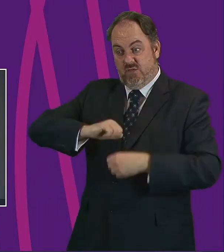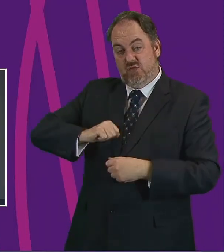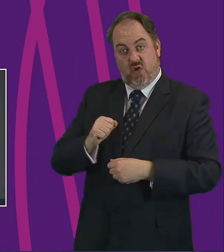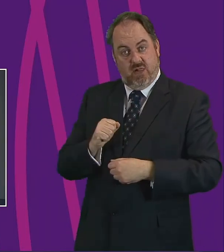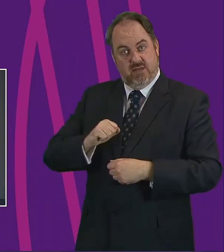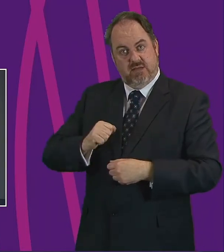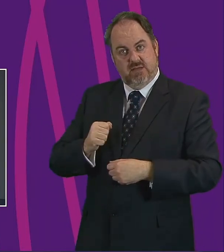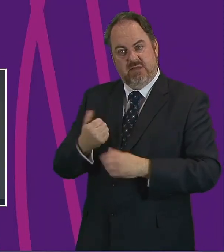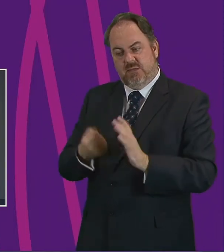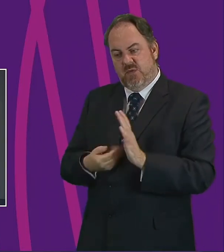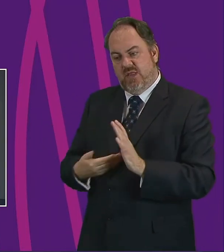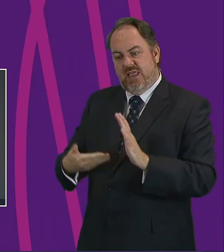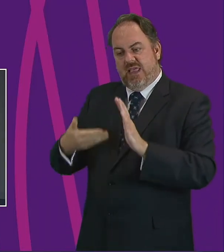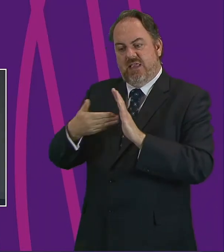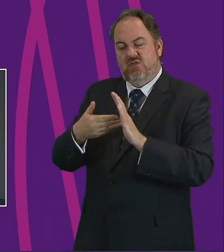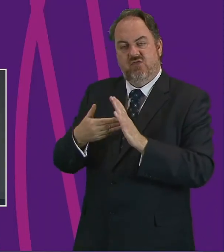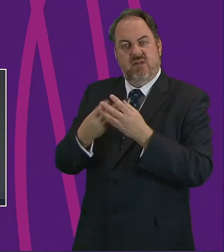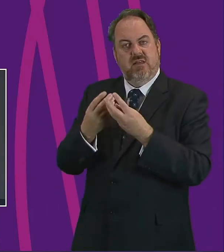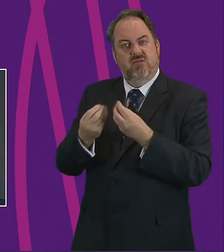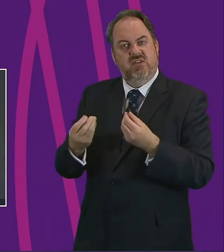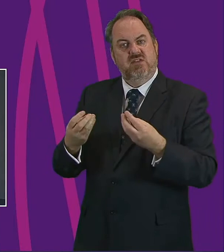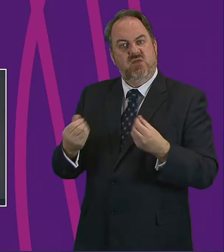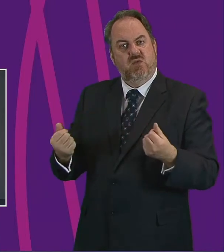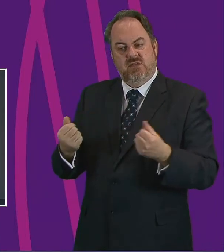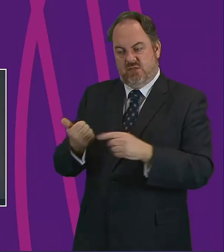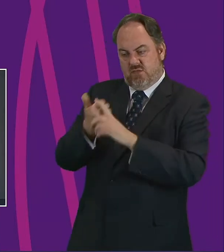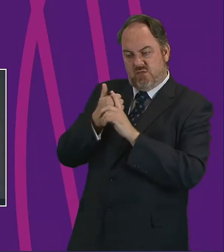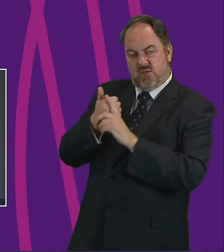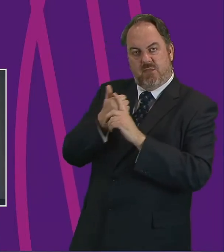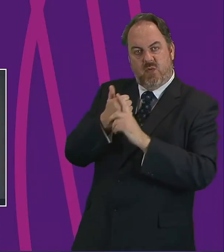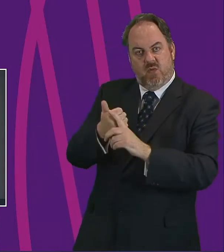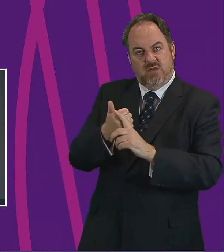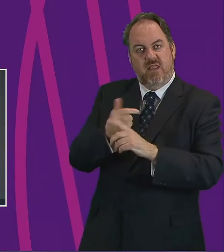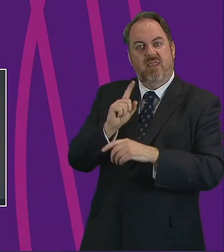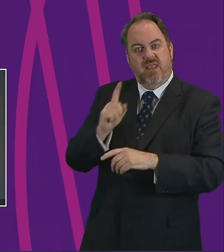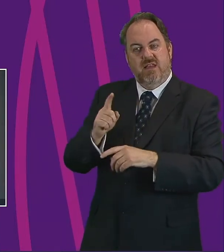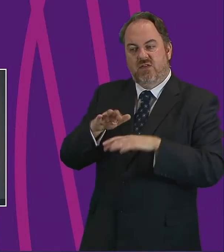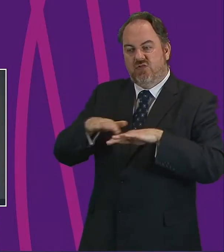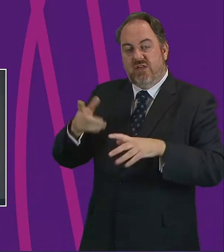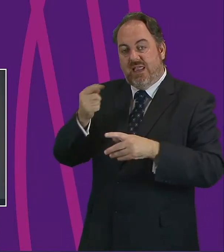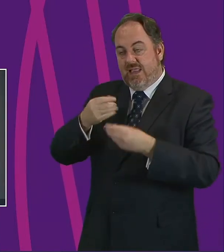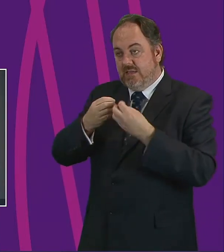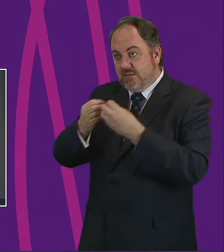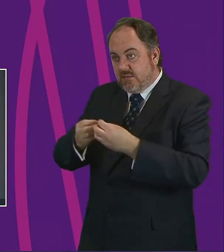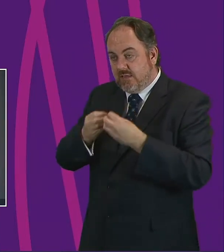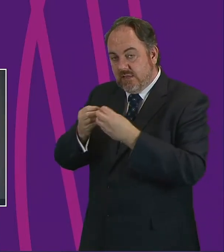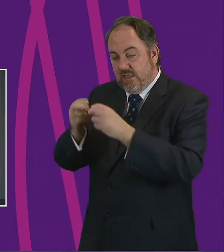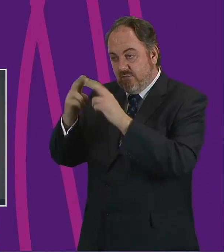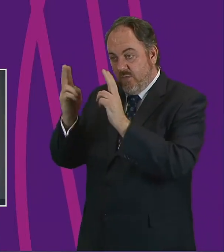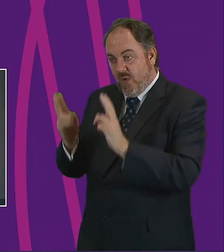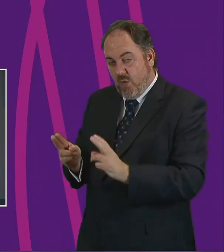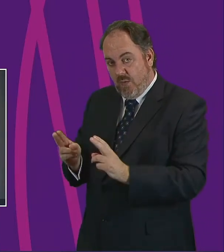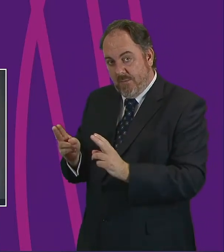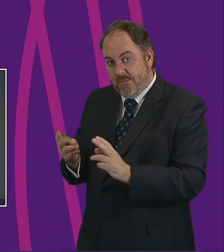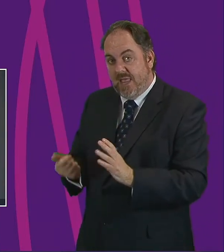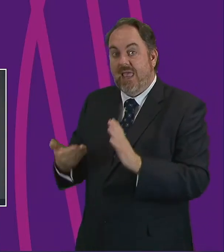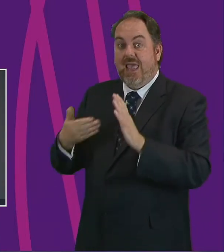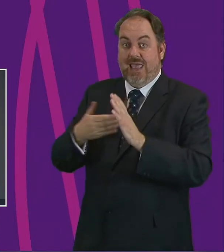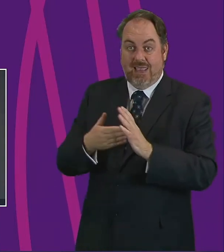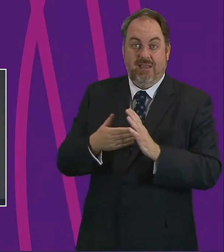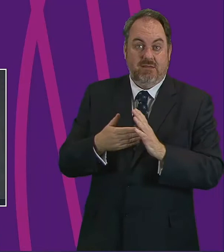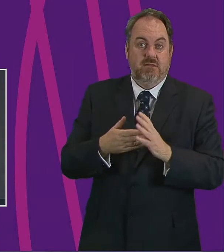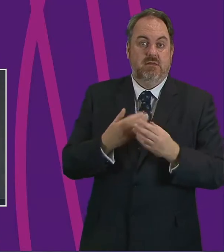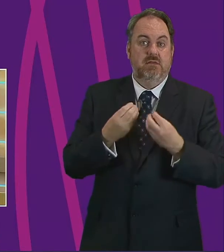and materials to assist schools in ensuring that the blended learning model is maintained and supported actively at local level.